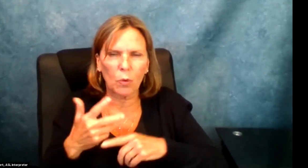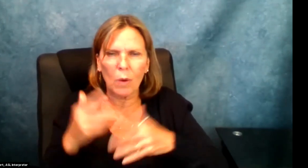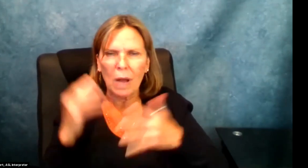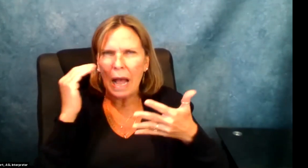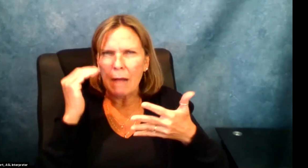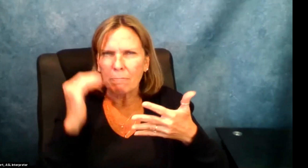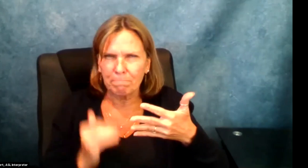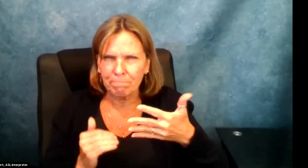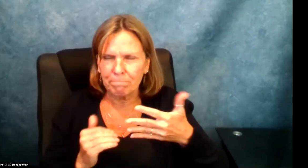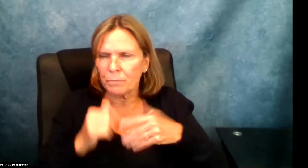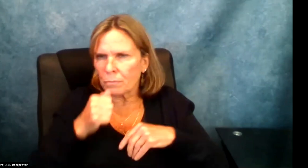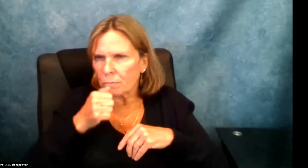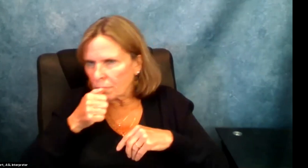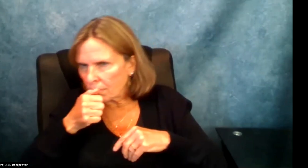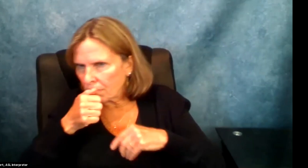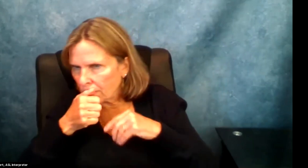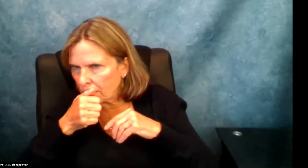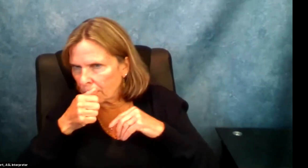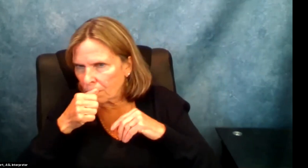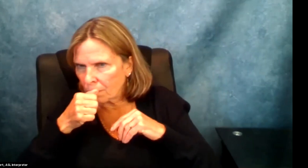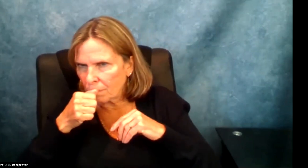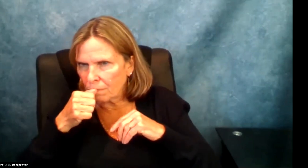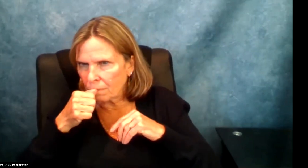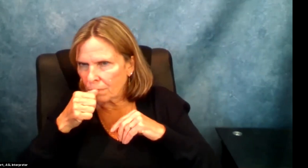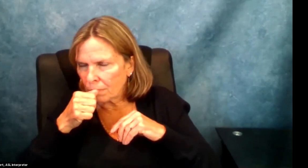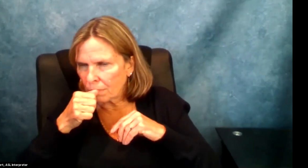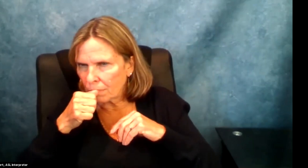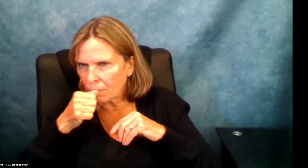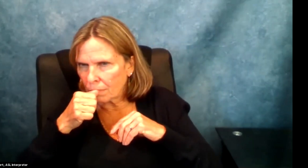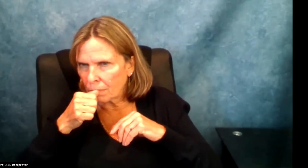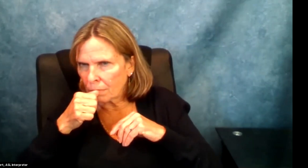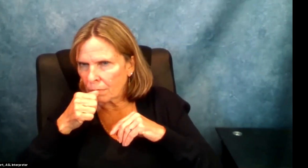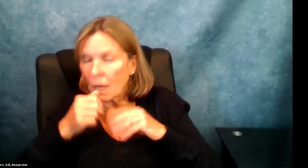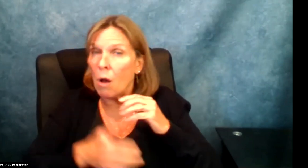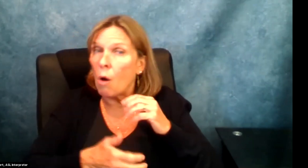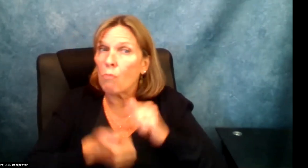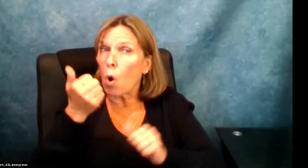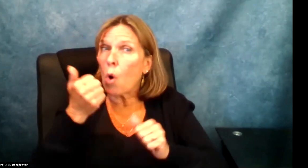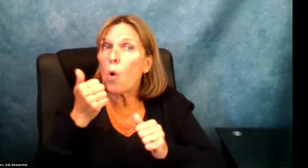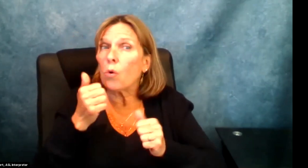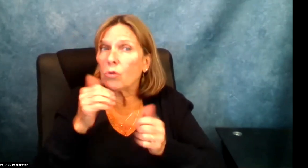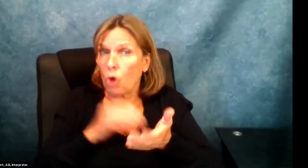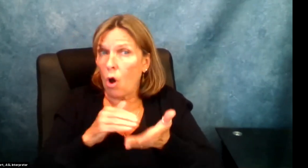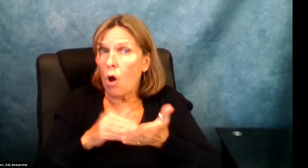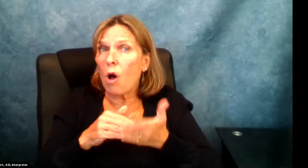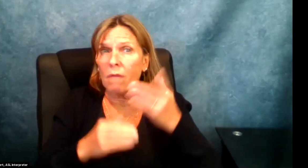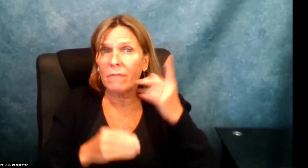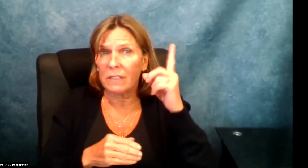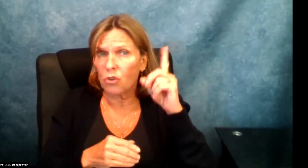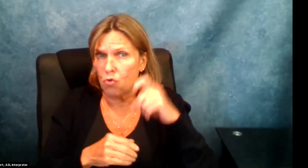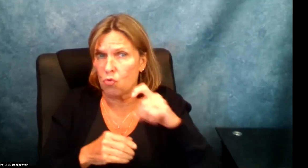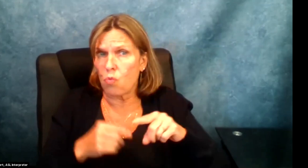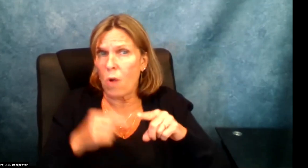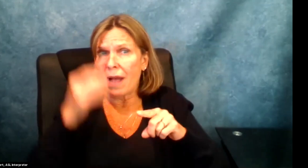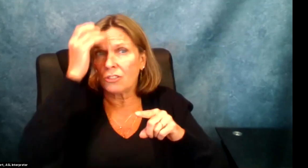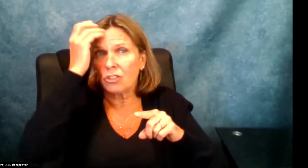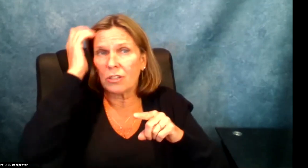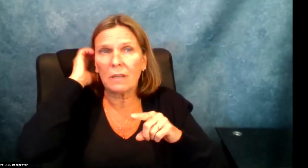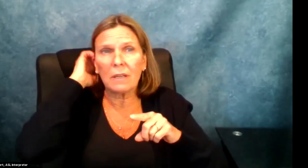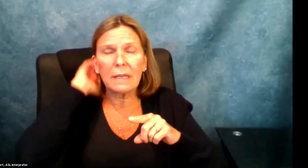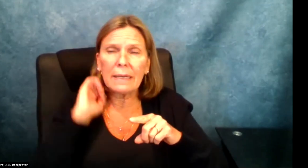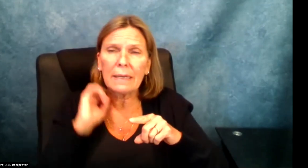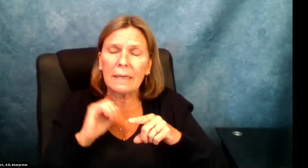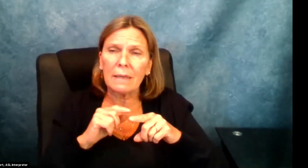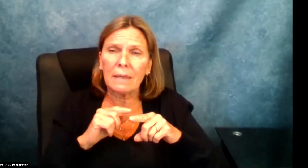but wanted to address probably, or definitely the most common question we're getting from parents is